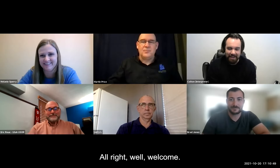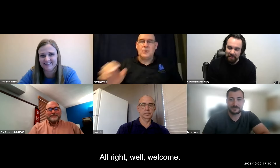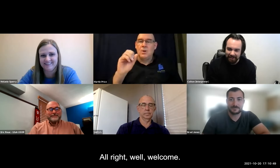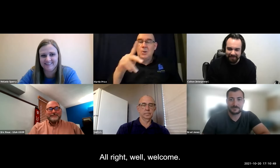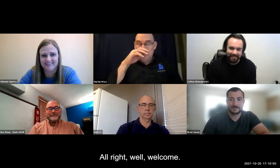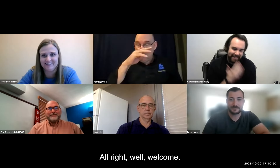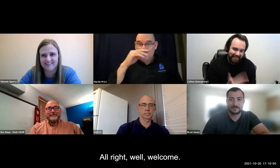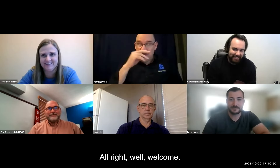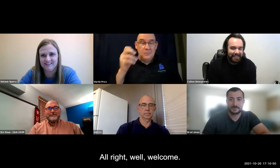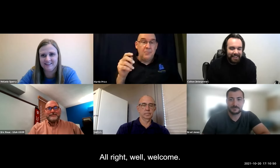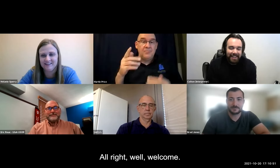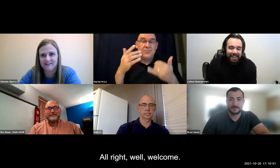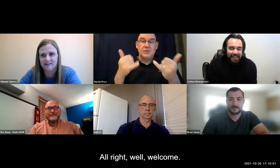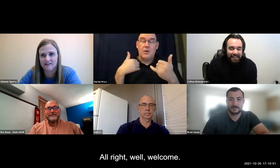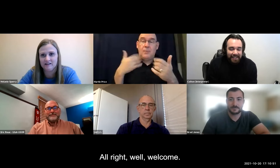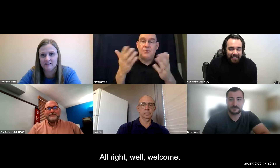All right, well, welcome.